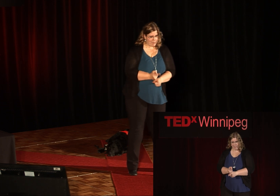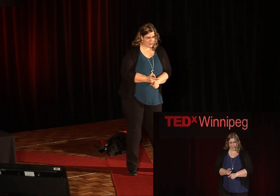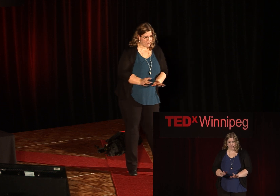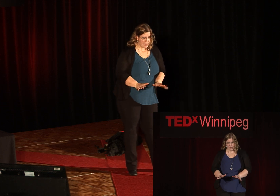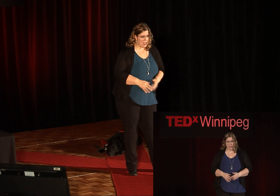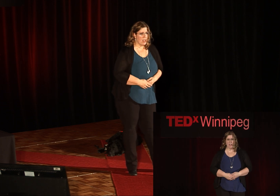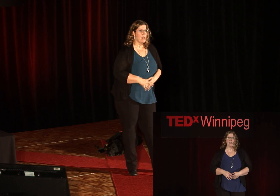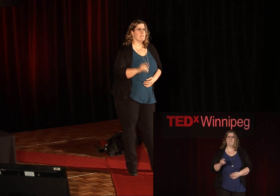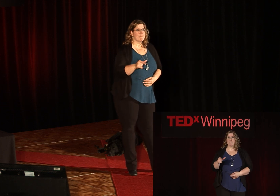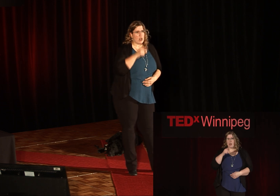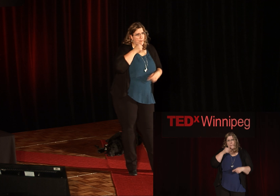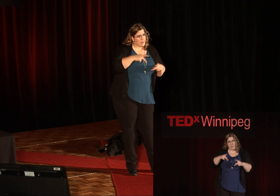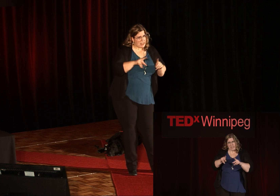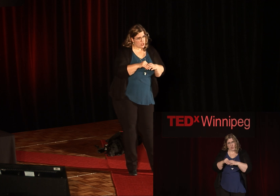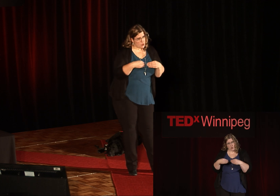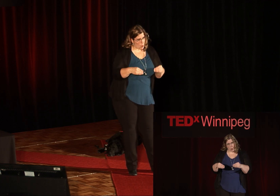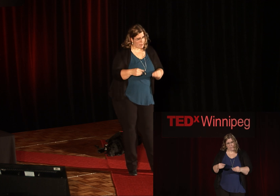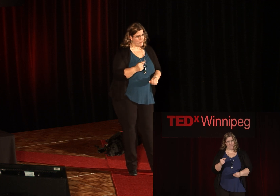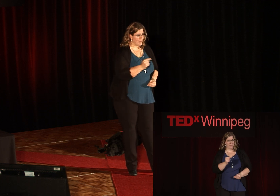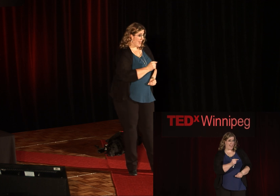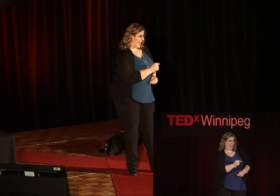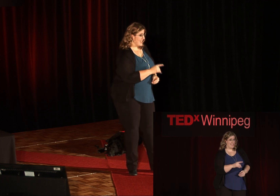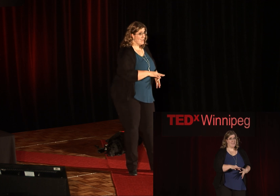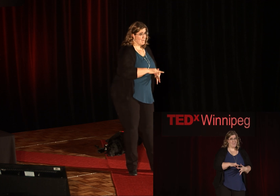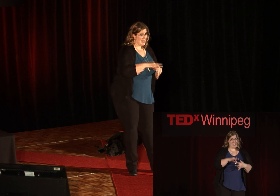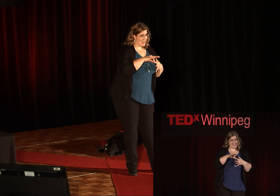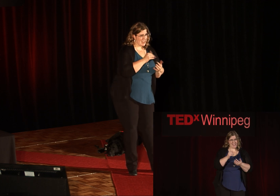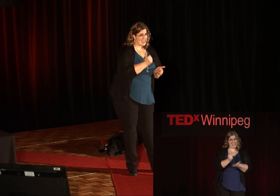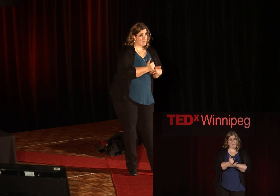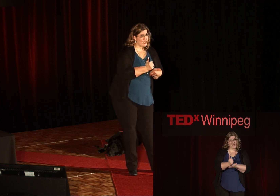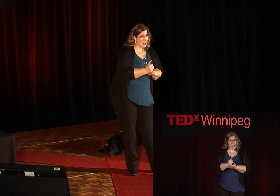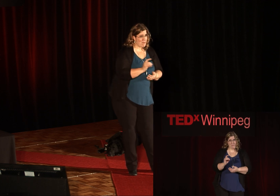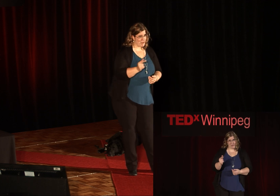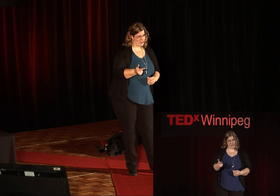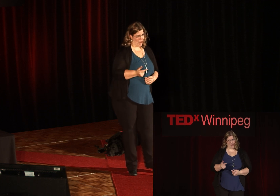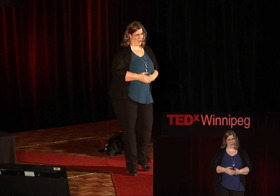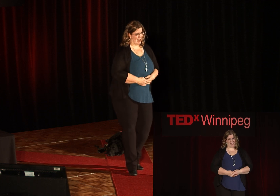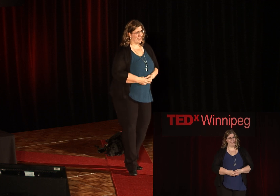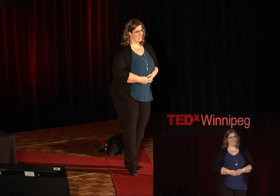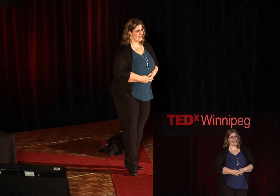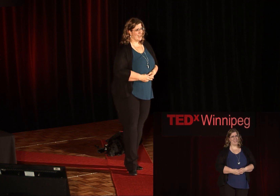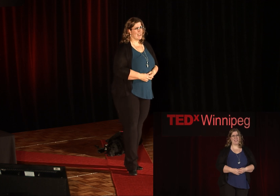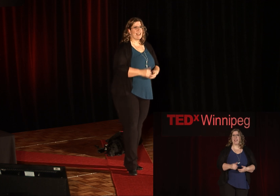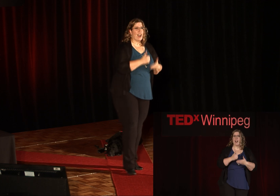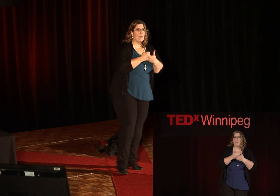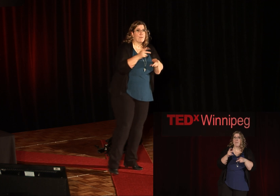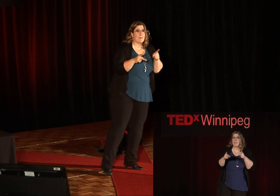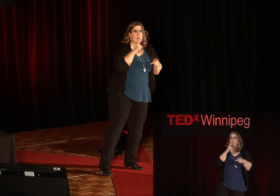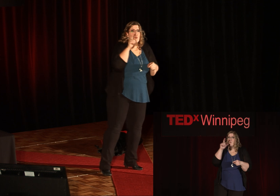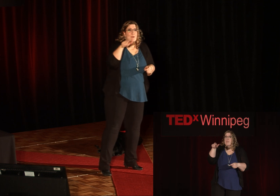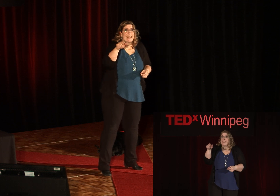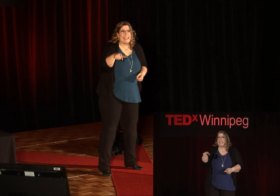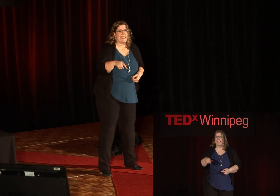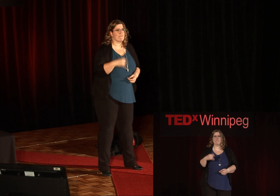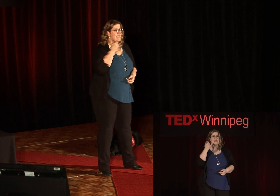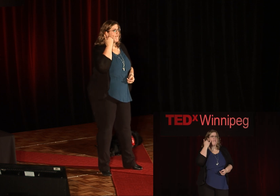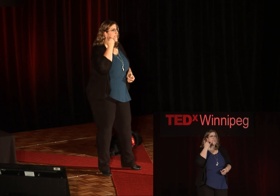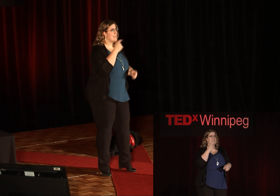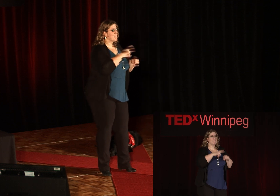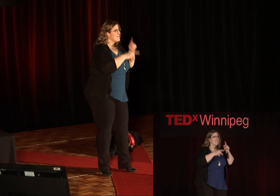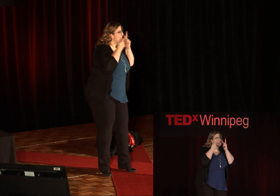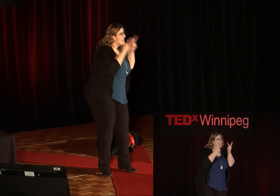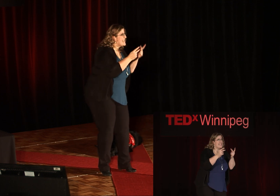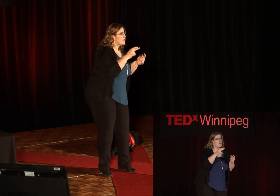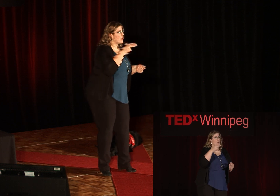Yes, dogs are not allowed in the store, that's right, but this is a special dog. They help do things for people who need